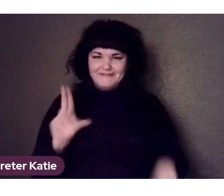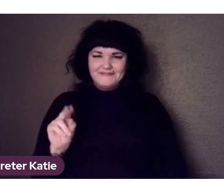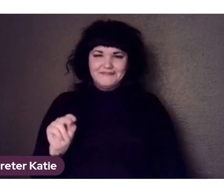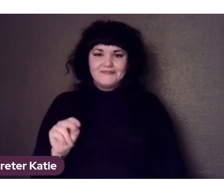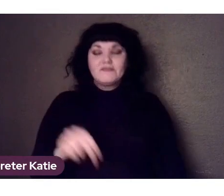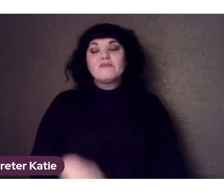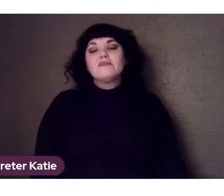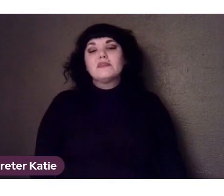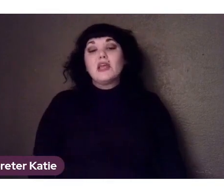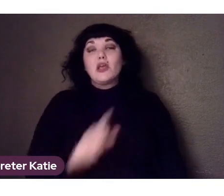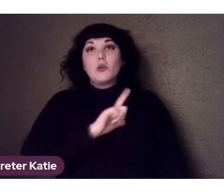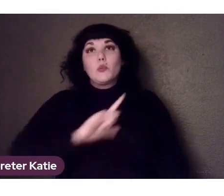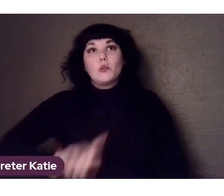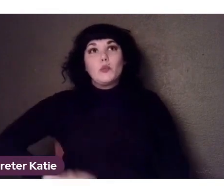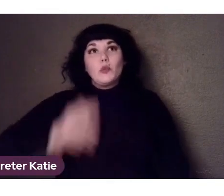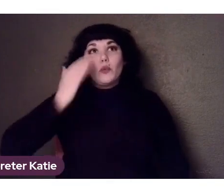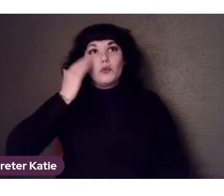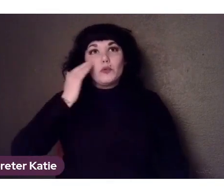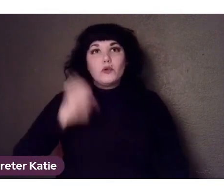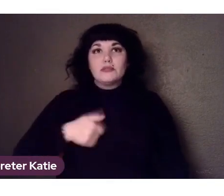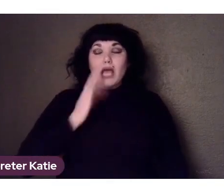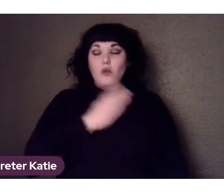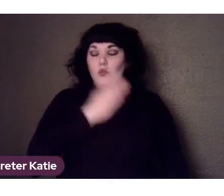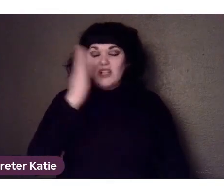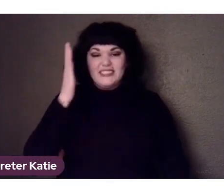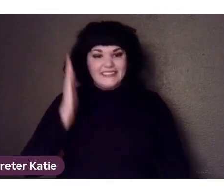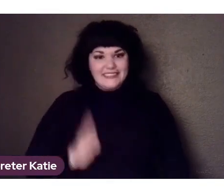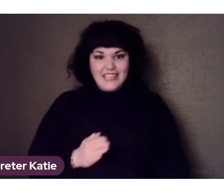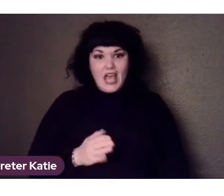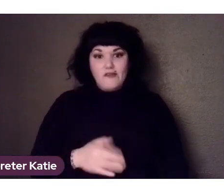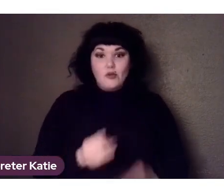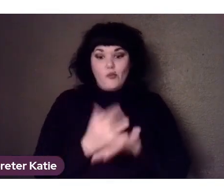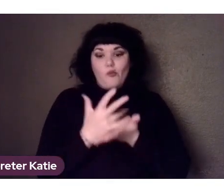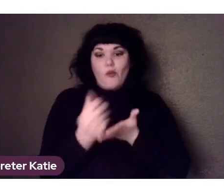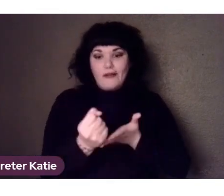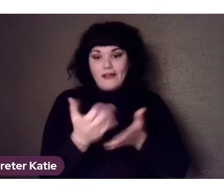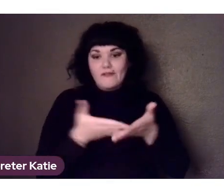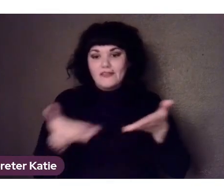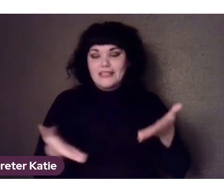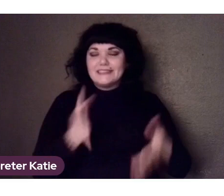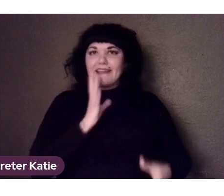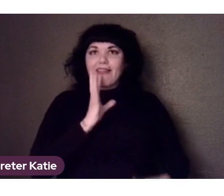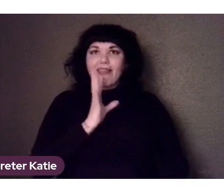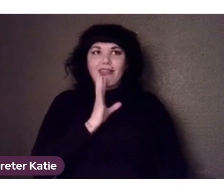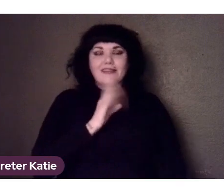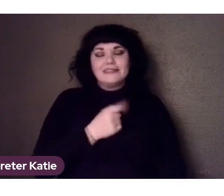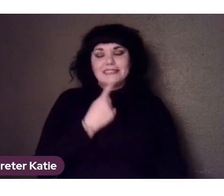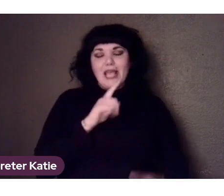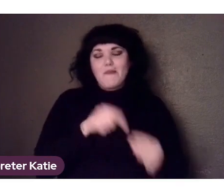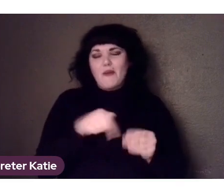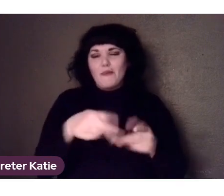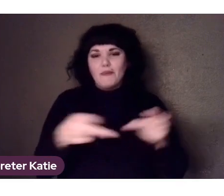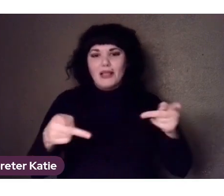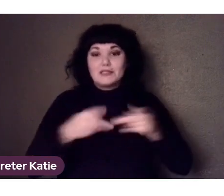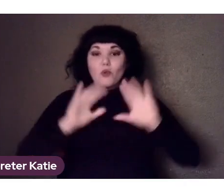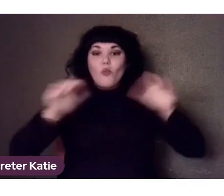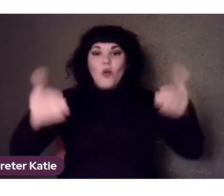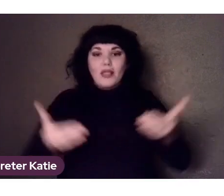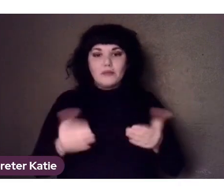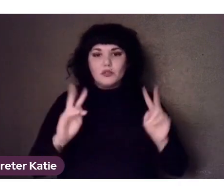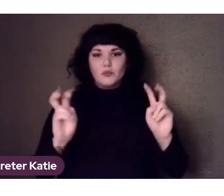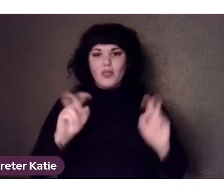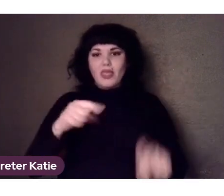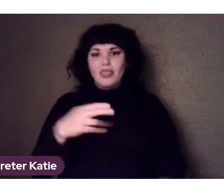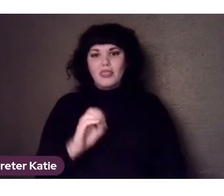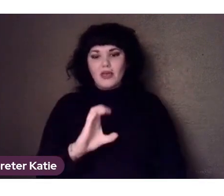knows, I will never run out of things to say about this place. So welcome to the circle. As an organization that has